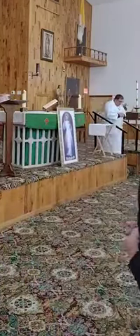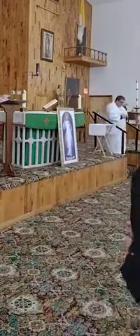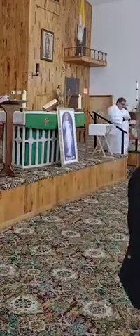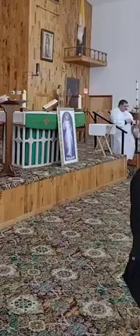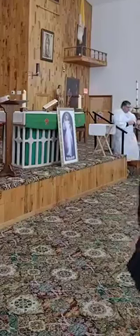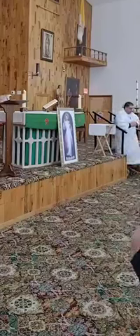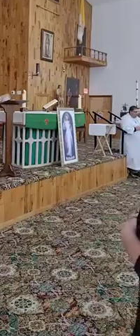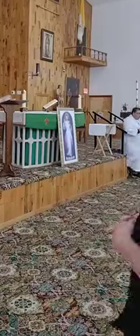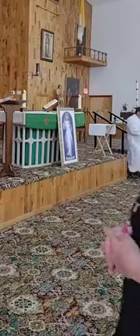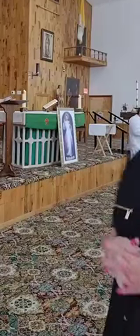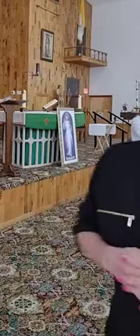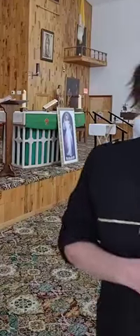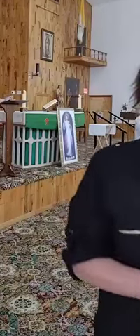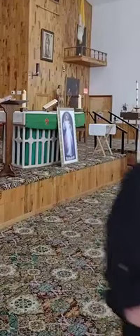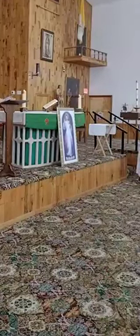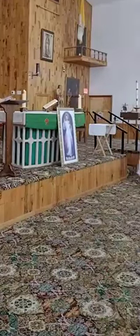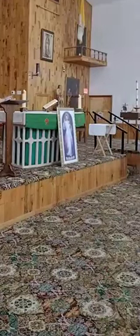483.